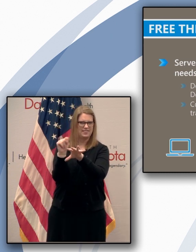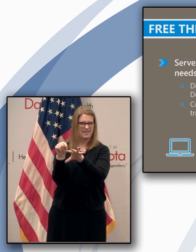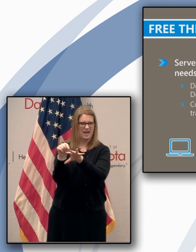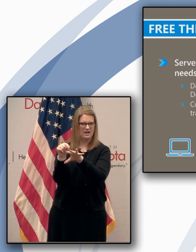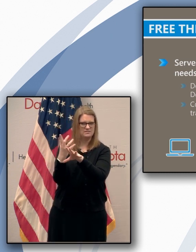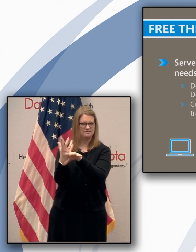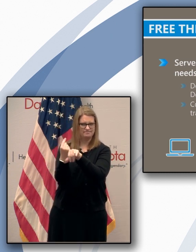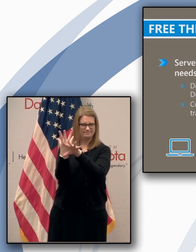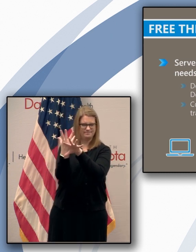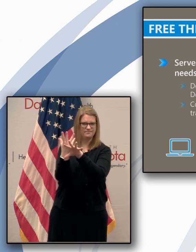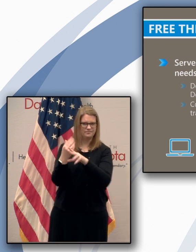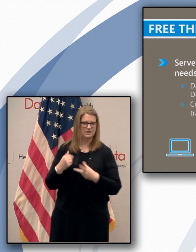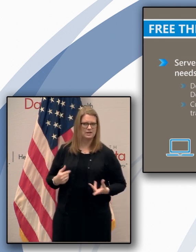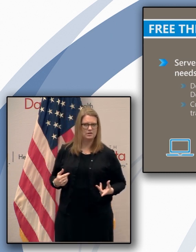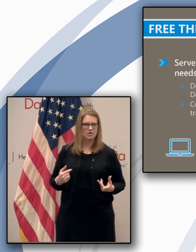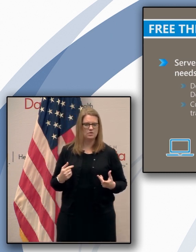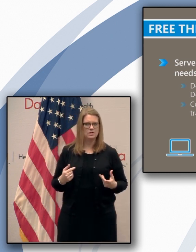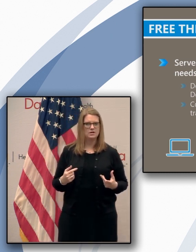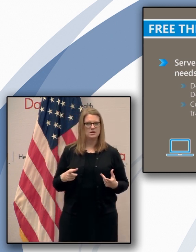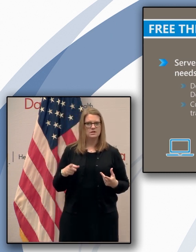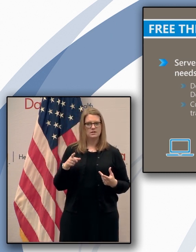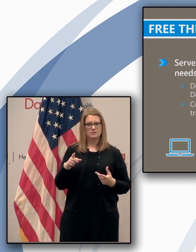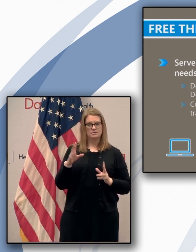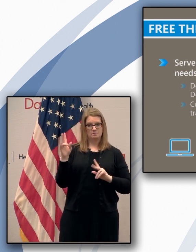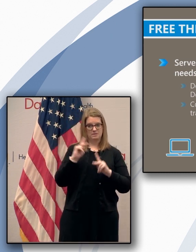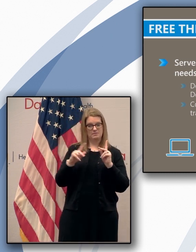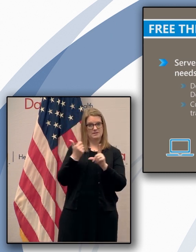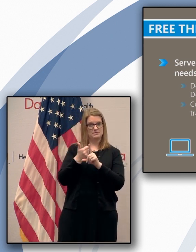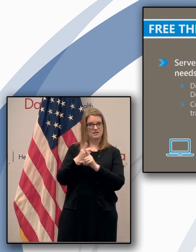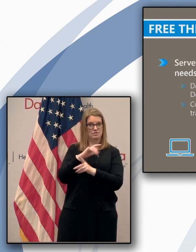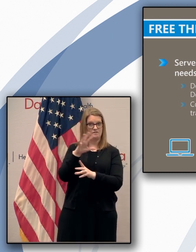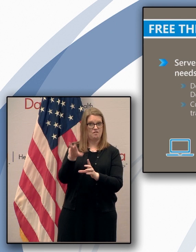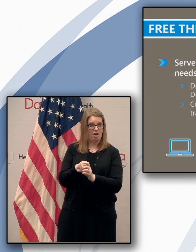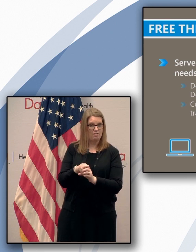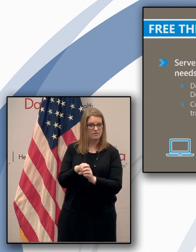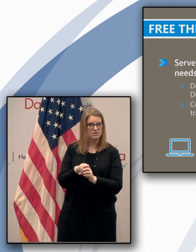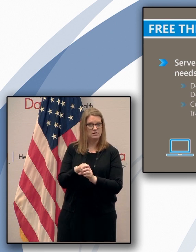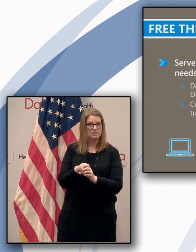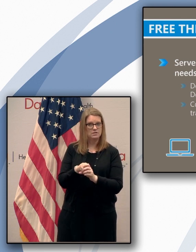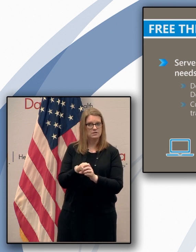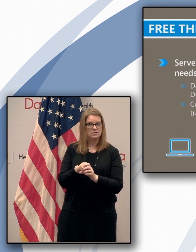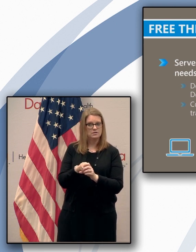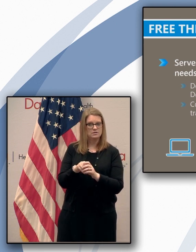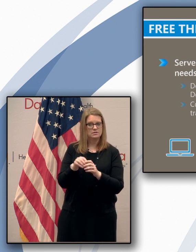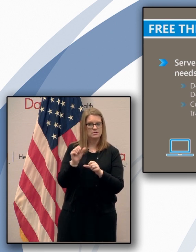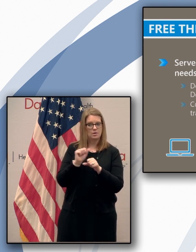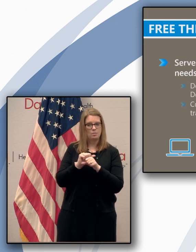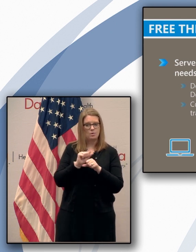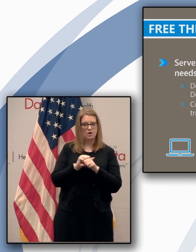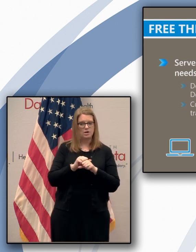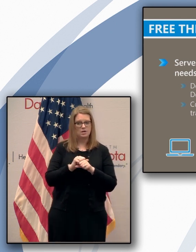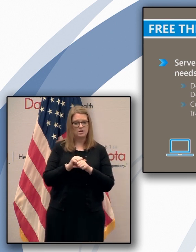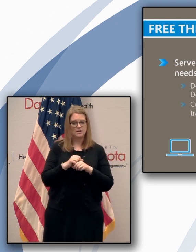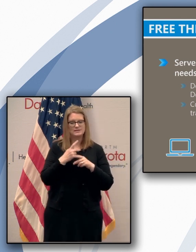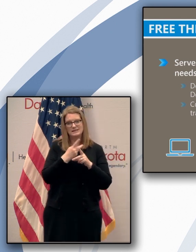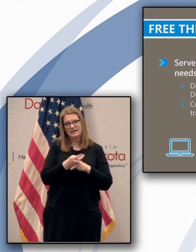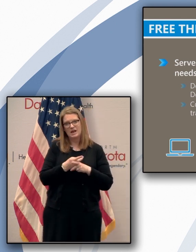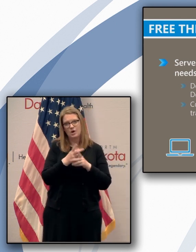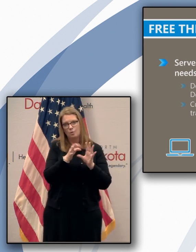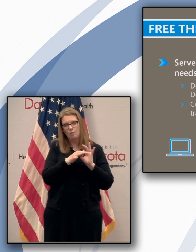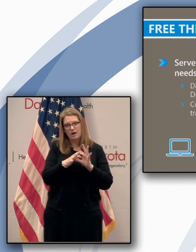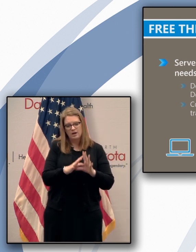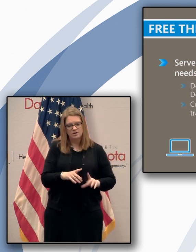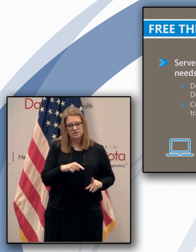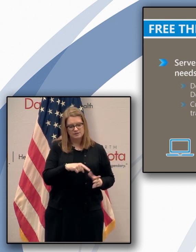a pay-for-performance program. People that are involved in this, that are working as care coordinators, are compensated more if they can help